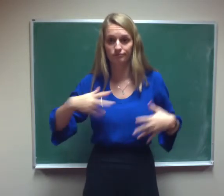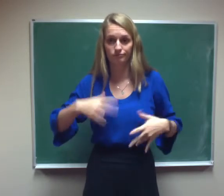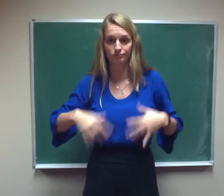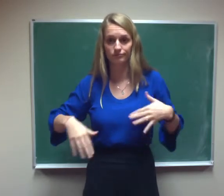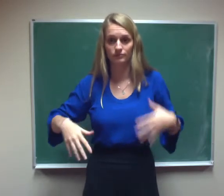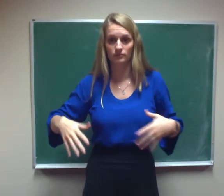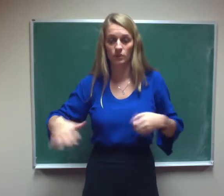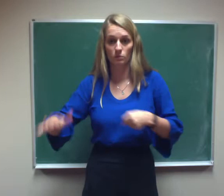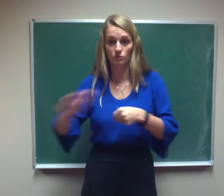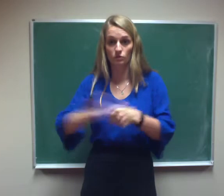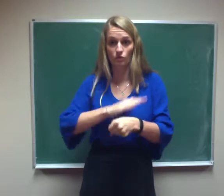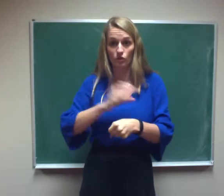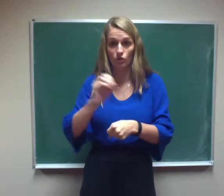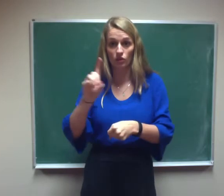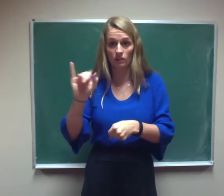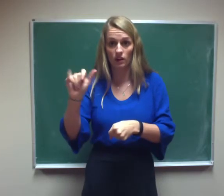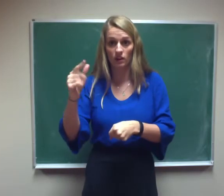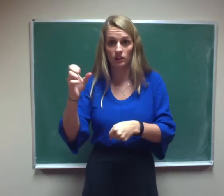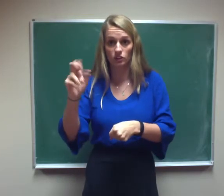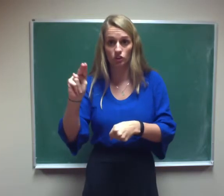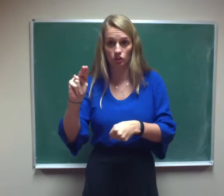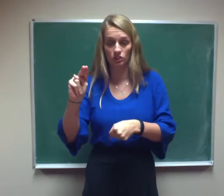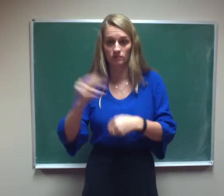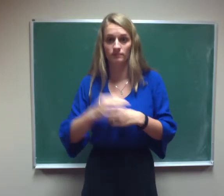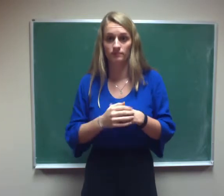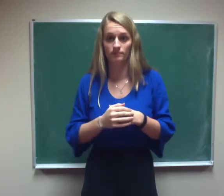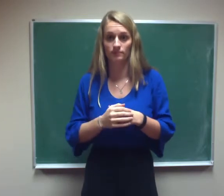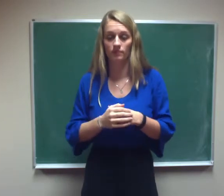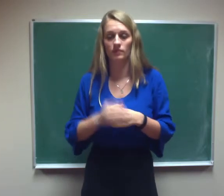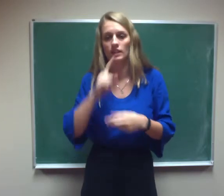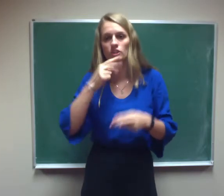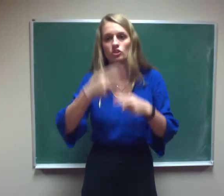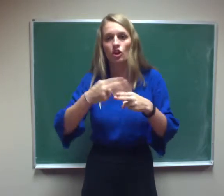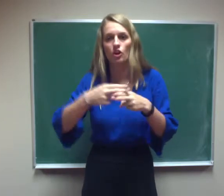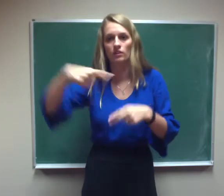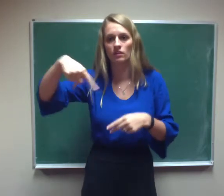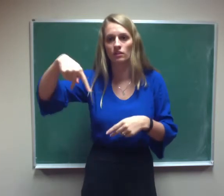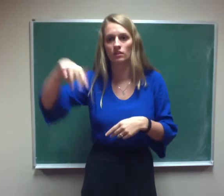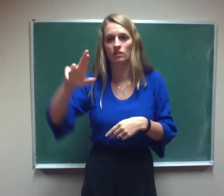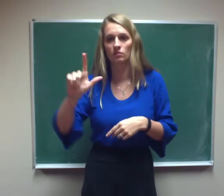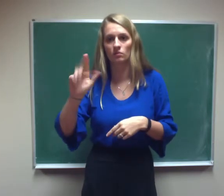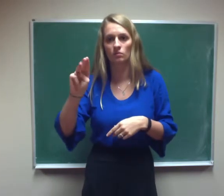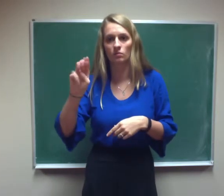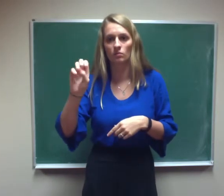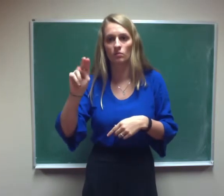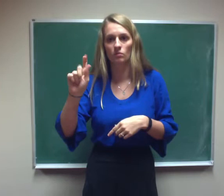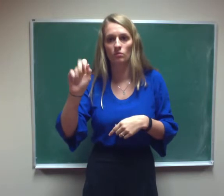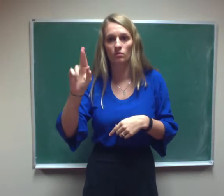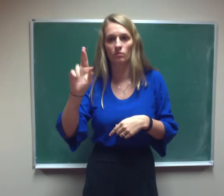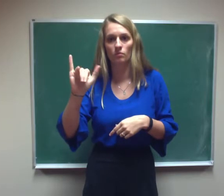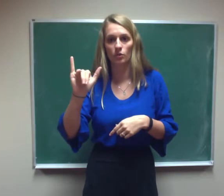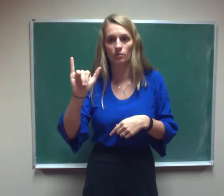is also called the pulmonary loop, as opposed to a systemic loop, which would be any other organ or tissue in your